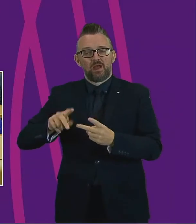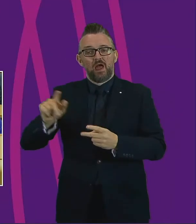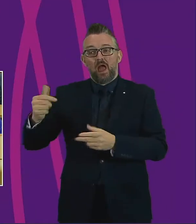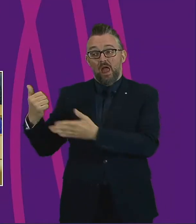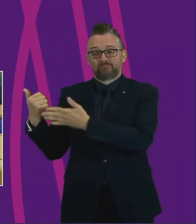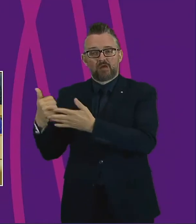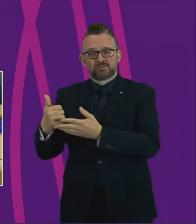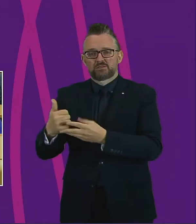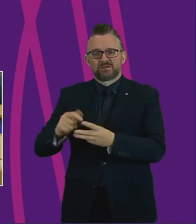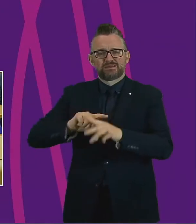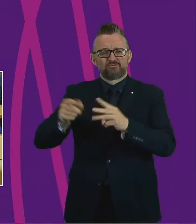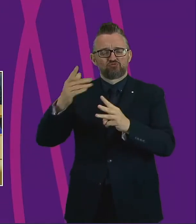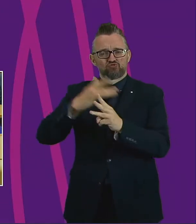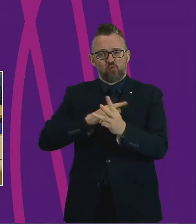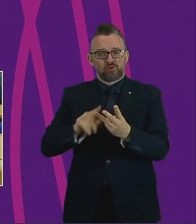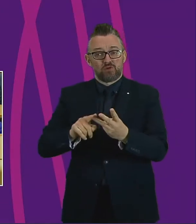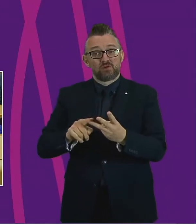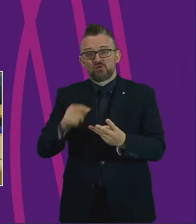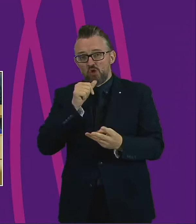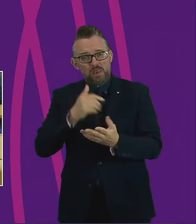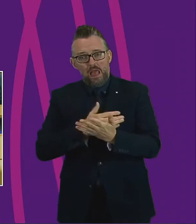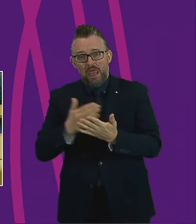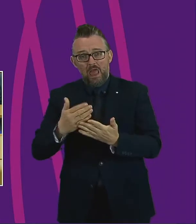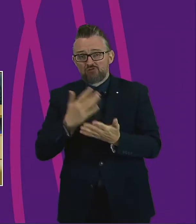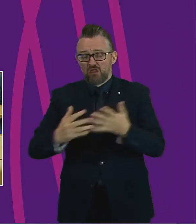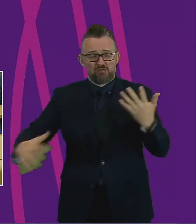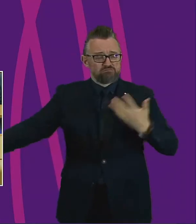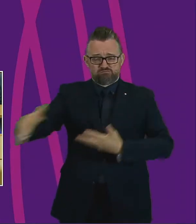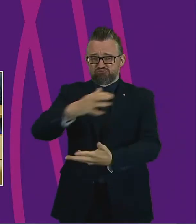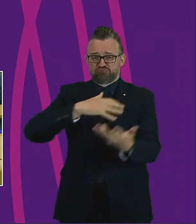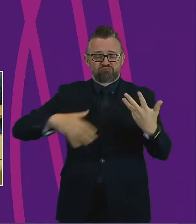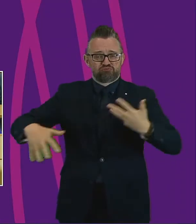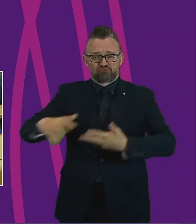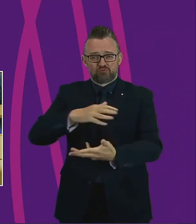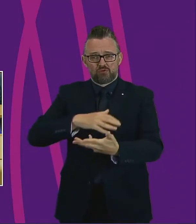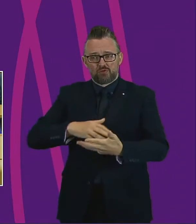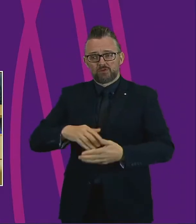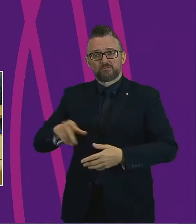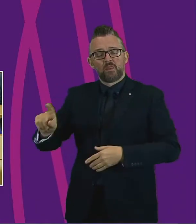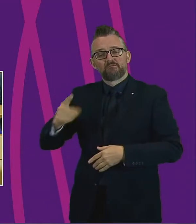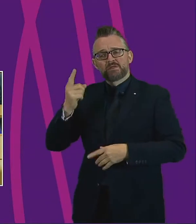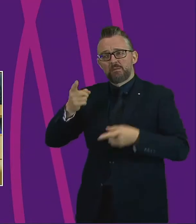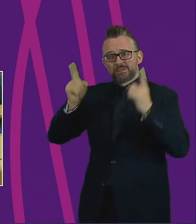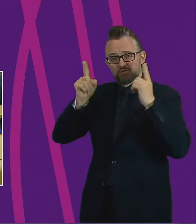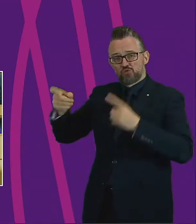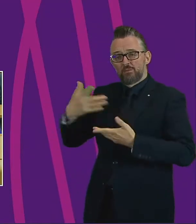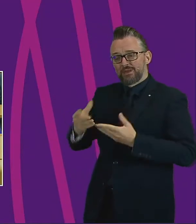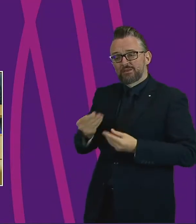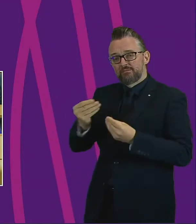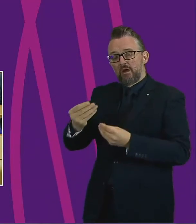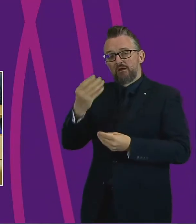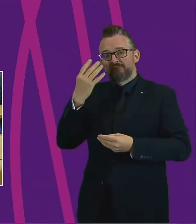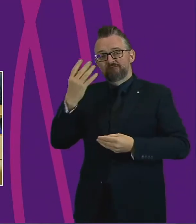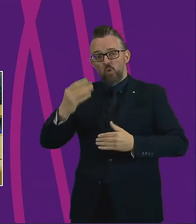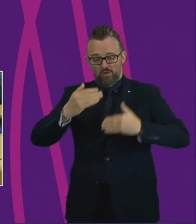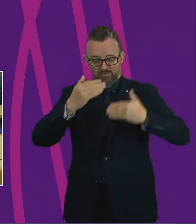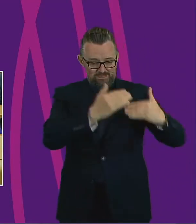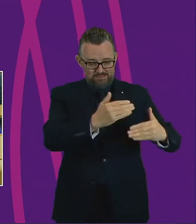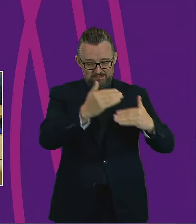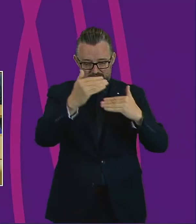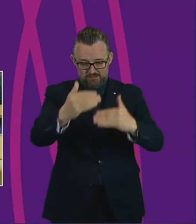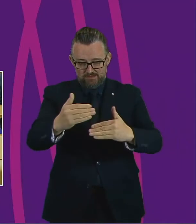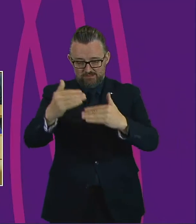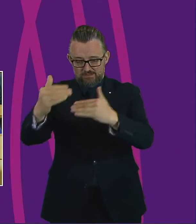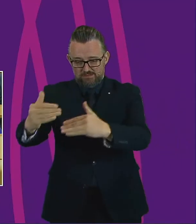herself. This is not clarity, it's chaos. First Minister, you produced a 4-phase route map for opening up the